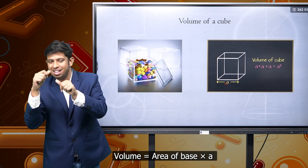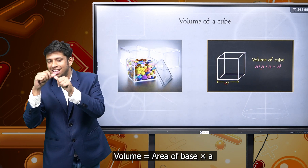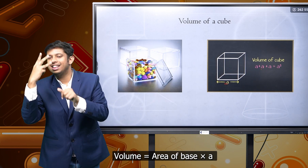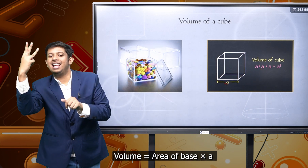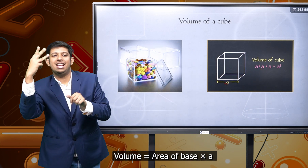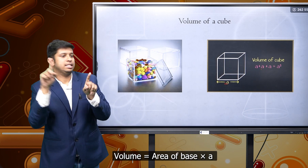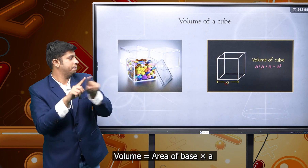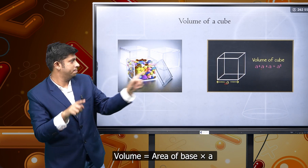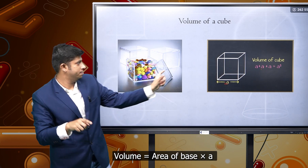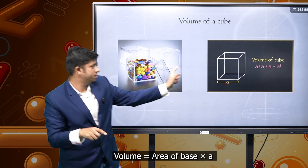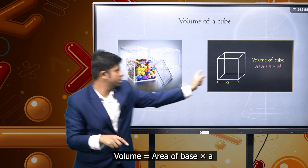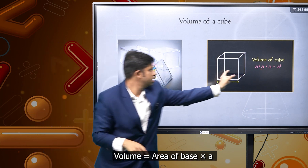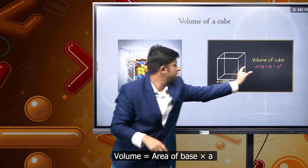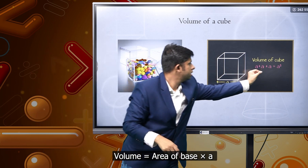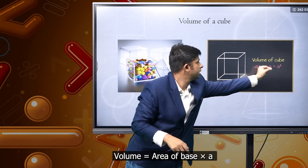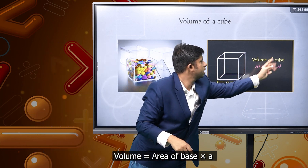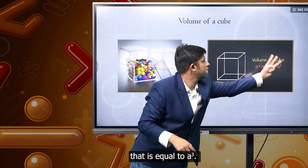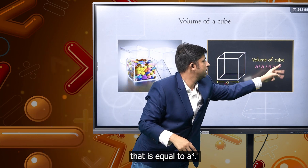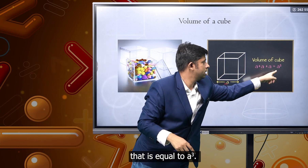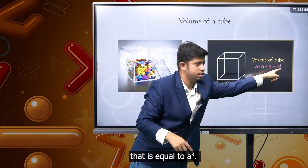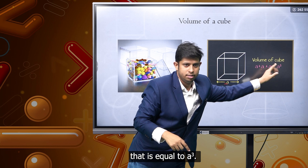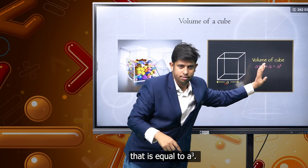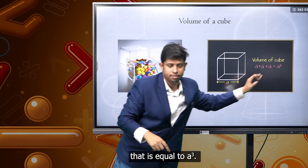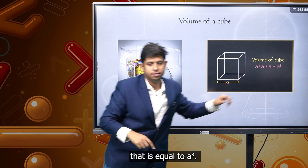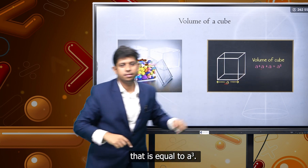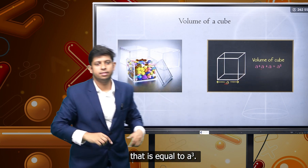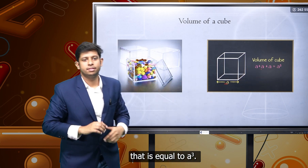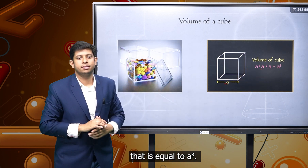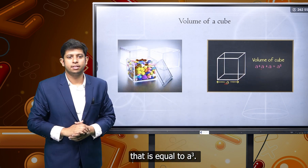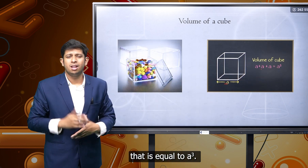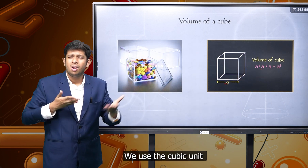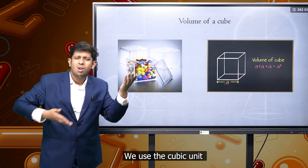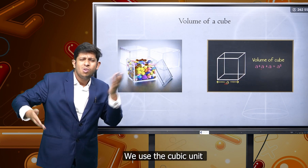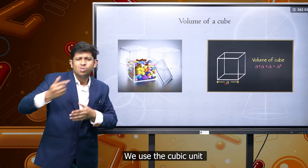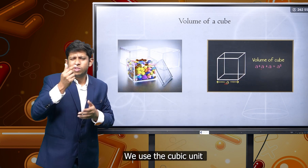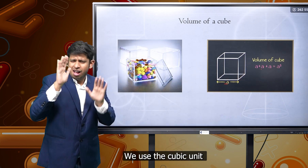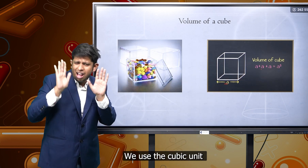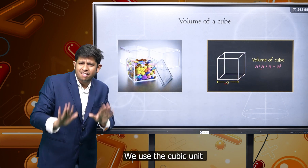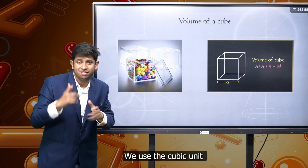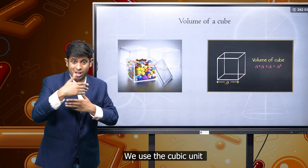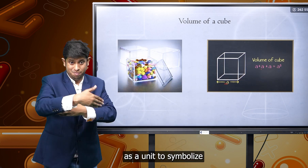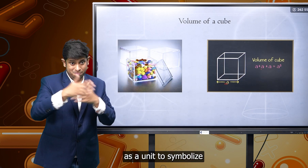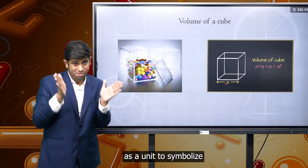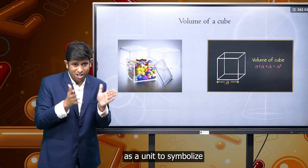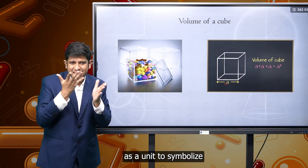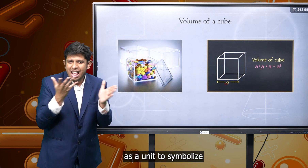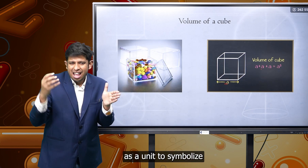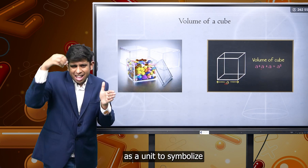Volume is equal to area of base into A, that is equal to A cube. We use the cubic unit as a unit to symbolize